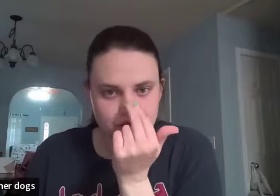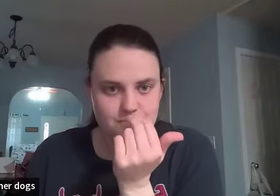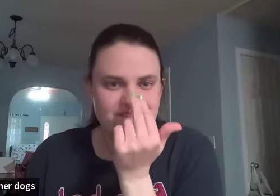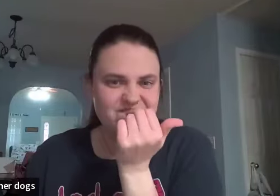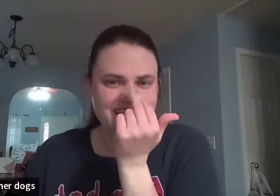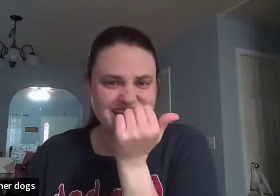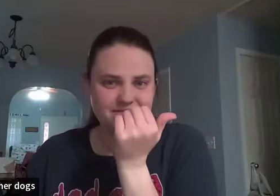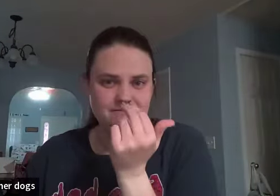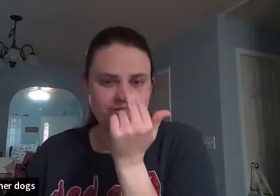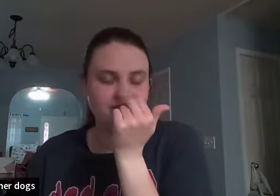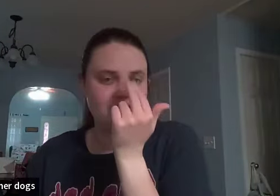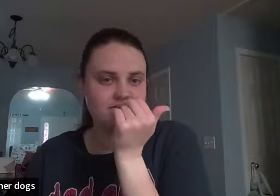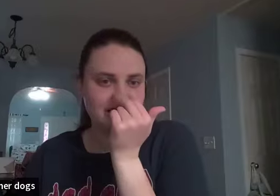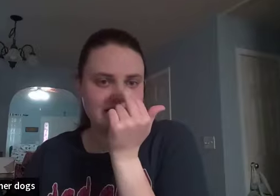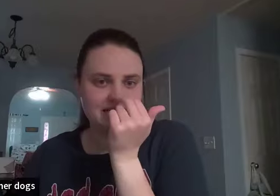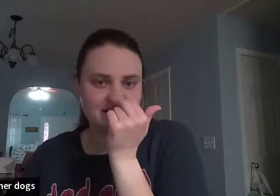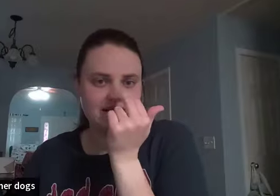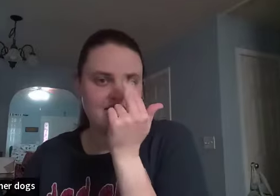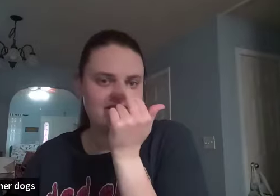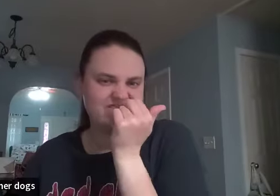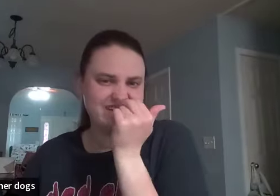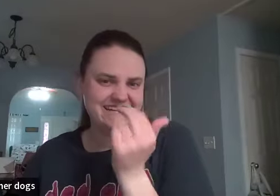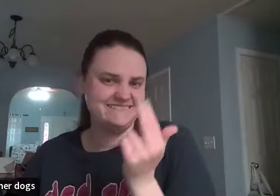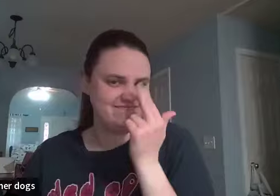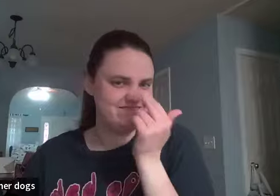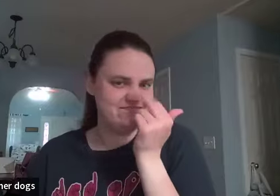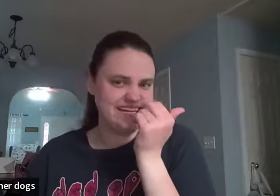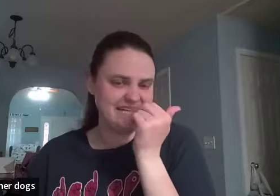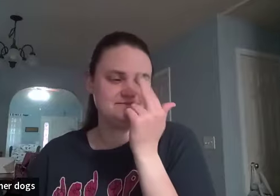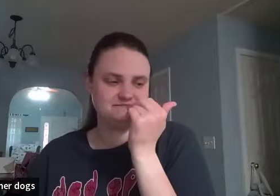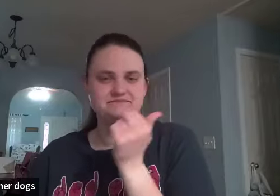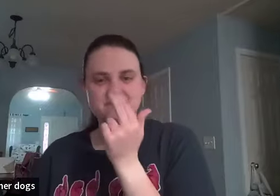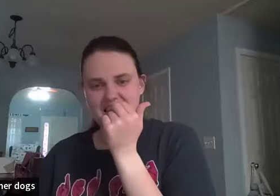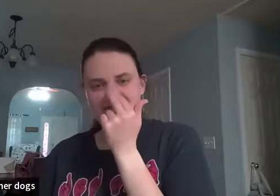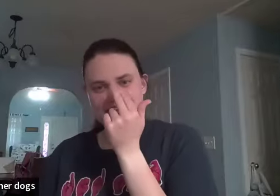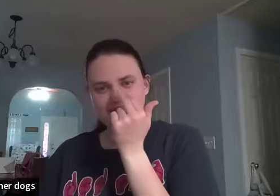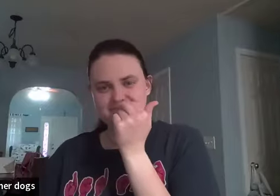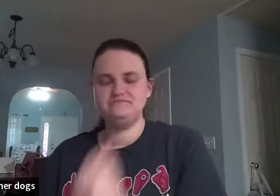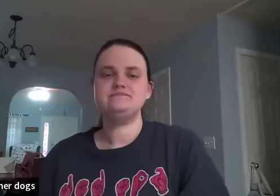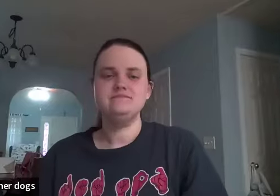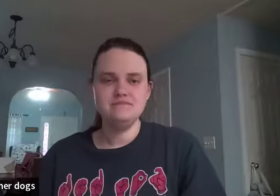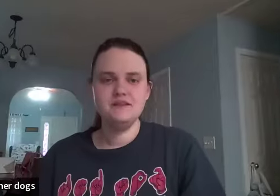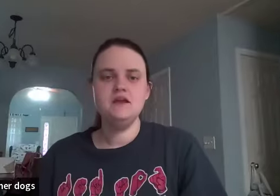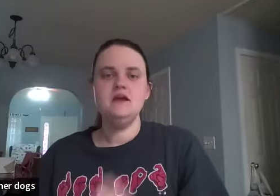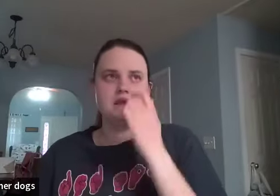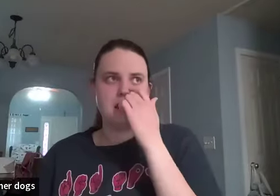your nose. Funny, funny, funny, funny. Okay. Funny.